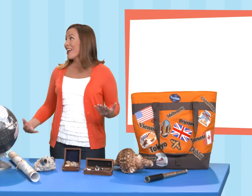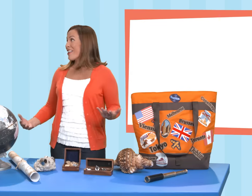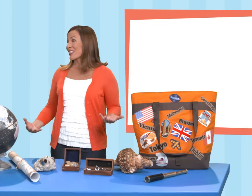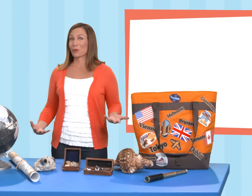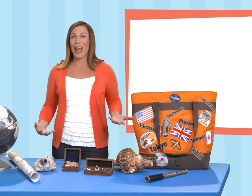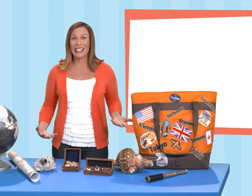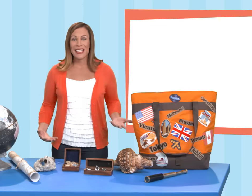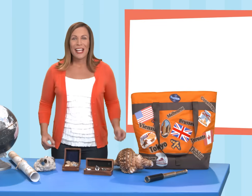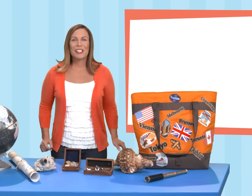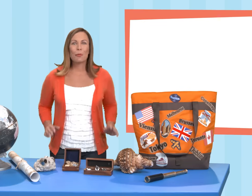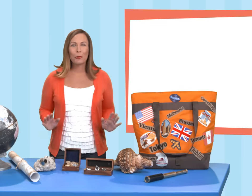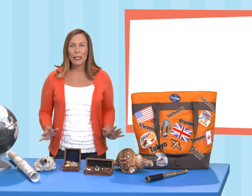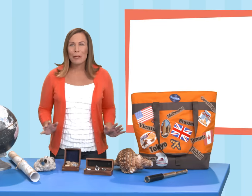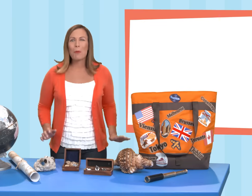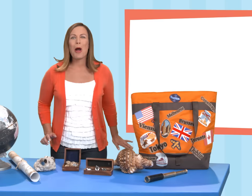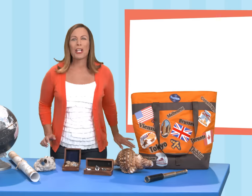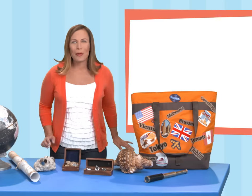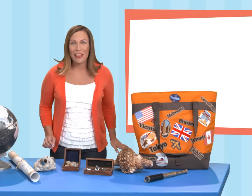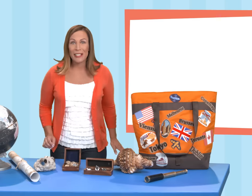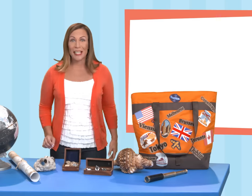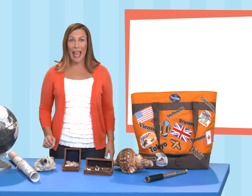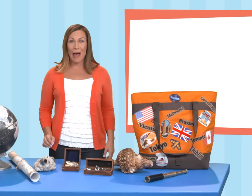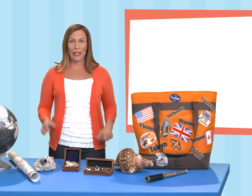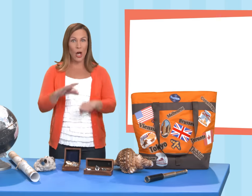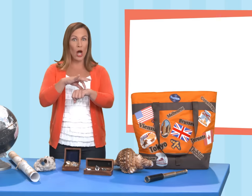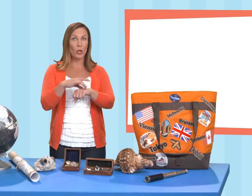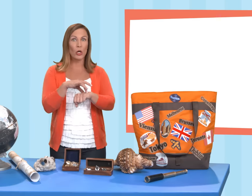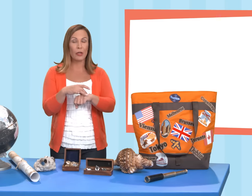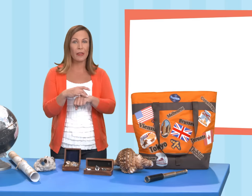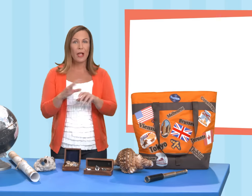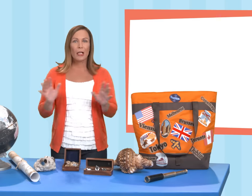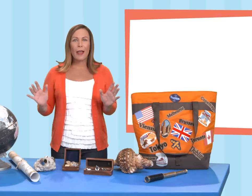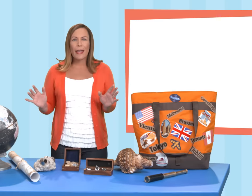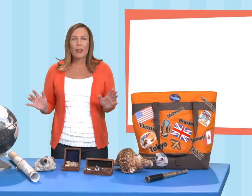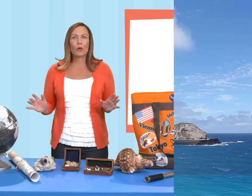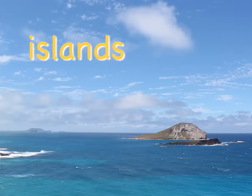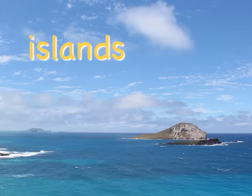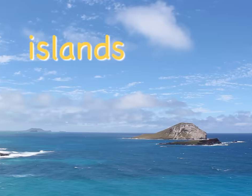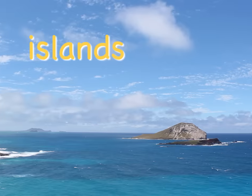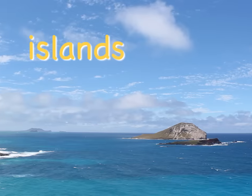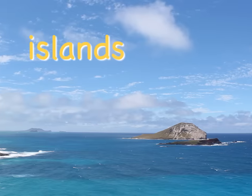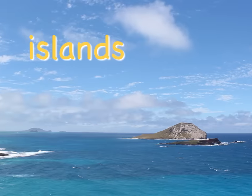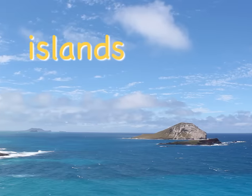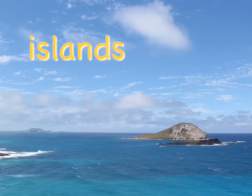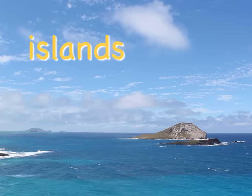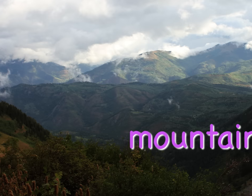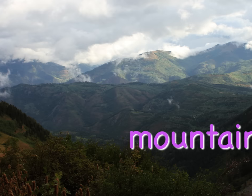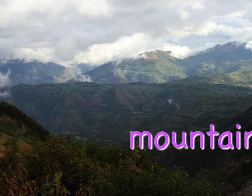That's right! Some pretty remarkable things can happen on our Earth Like the creation of islands and